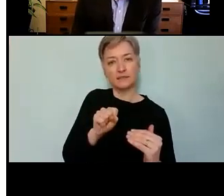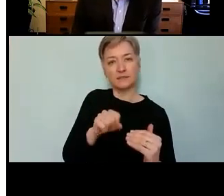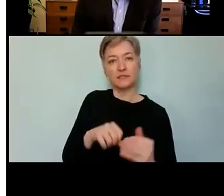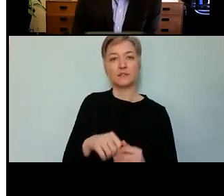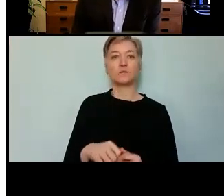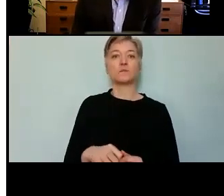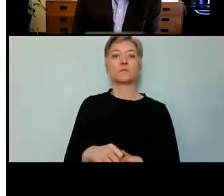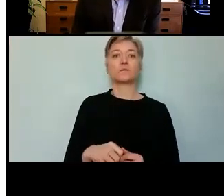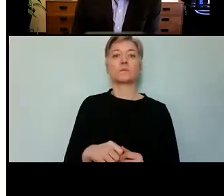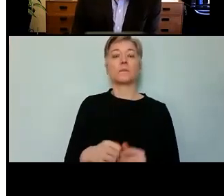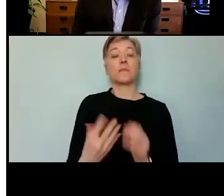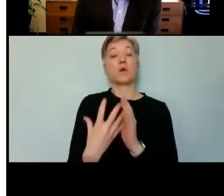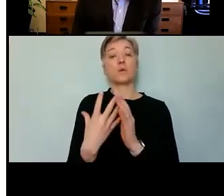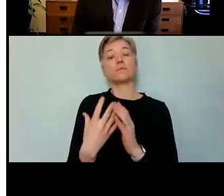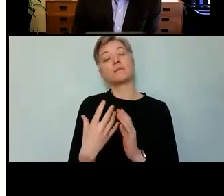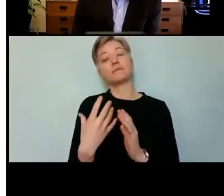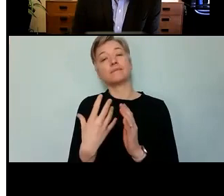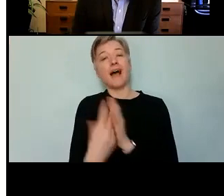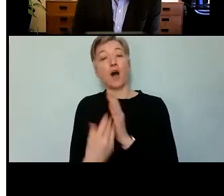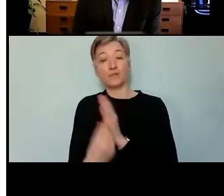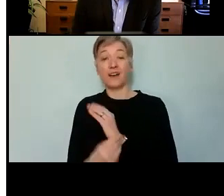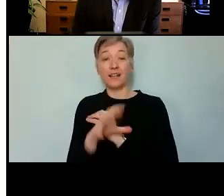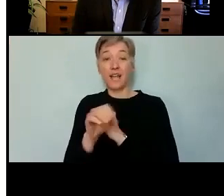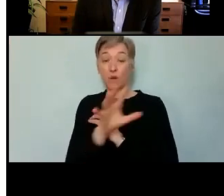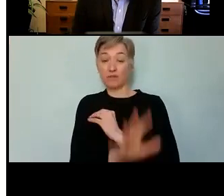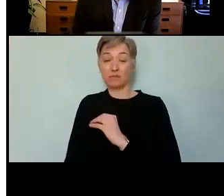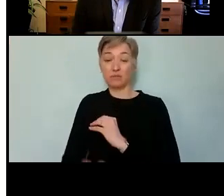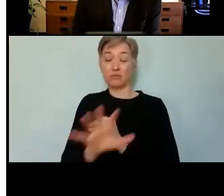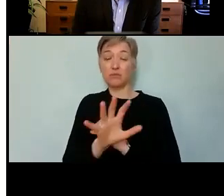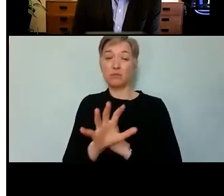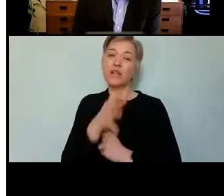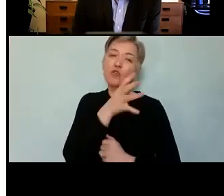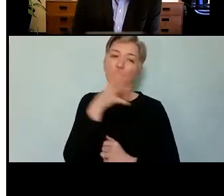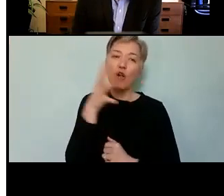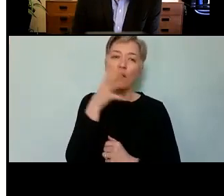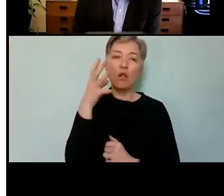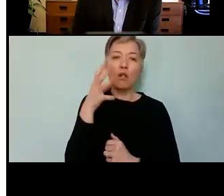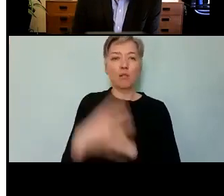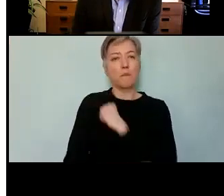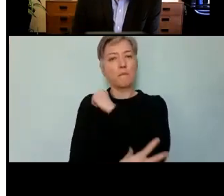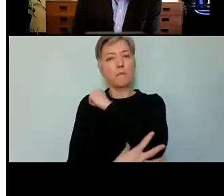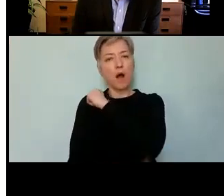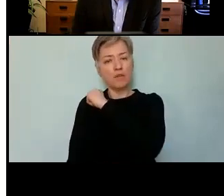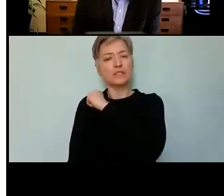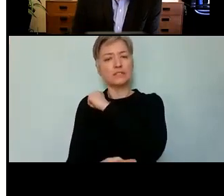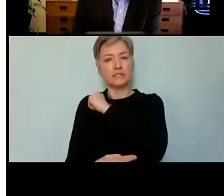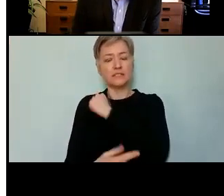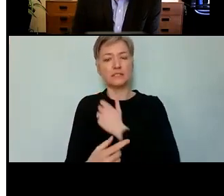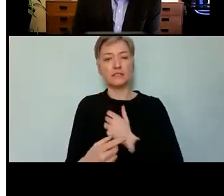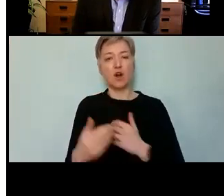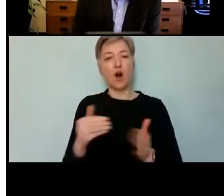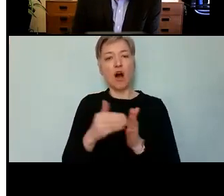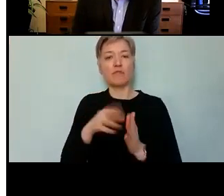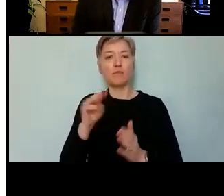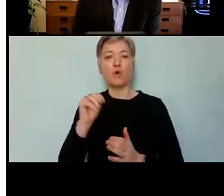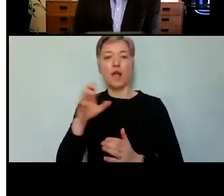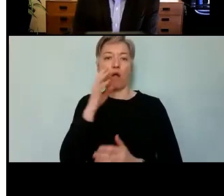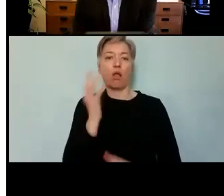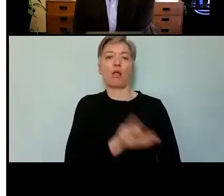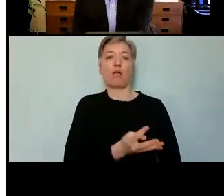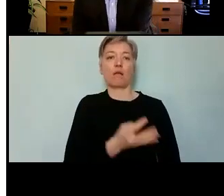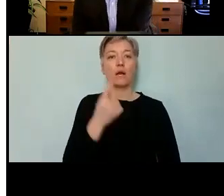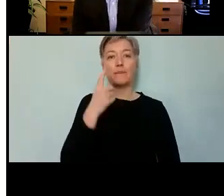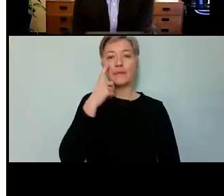county. So rural poverty is very, very real. And I think it's something that we don't pay enough attention to here in Monroe County because we don't have